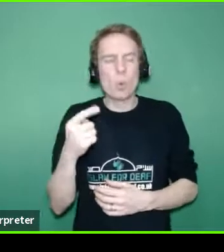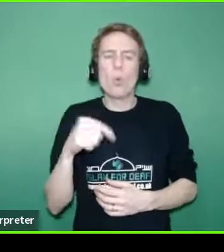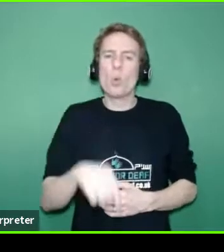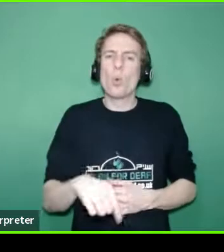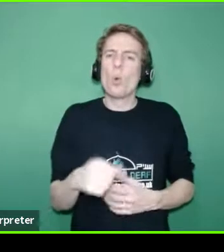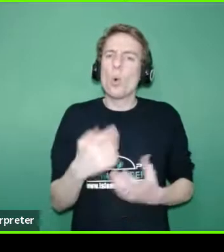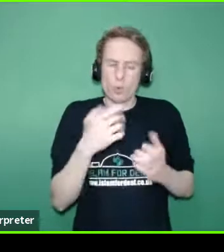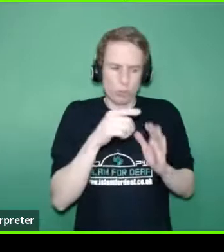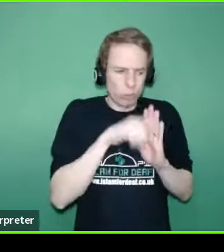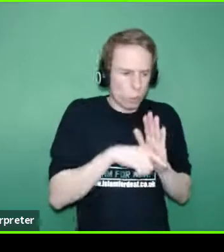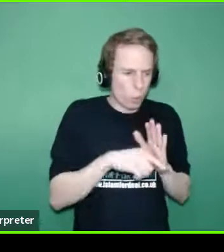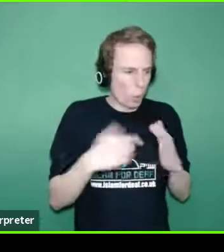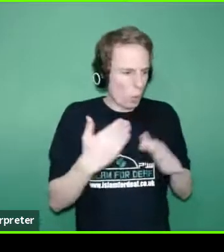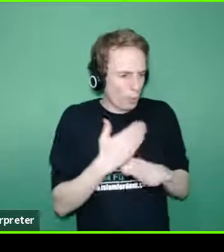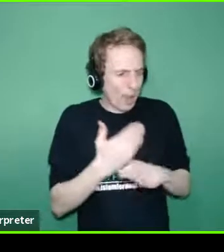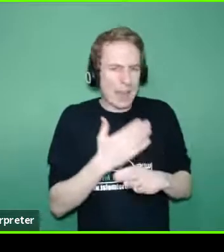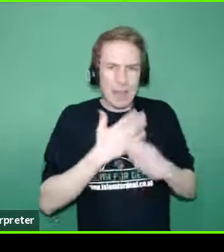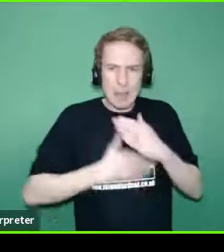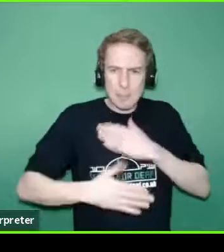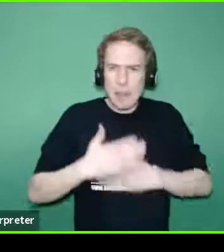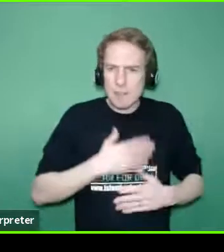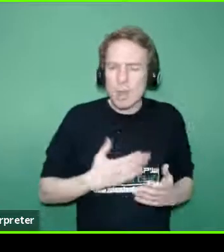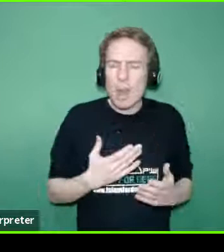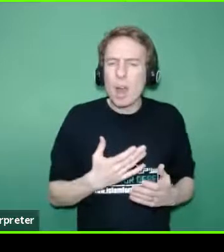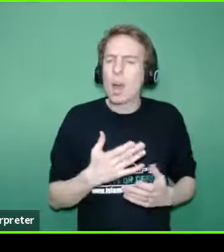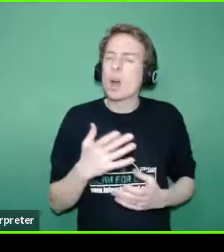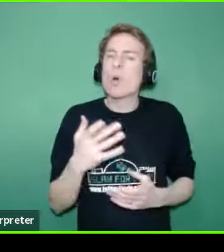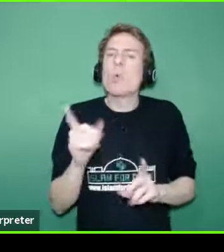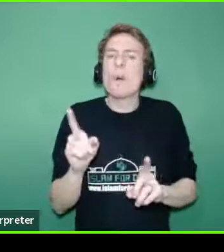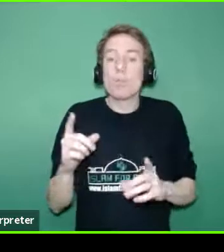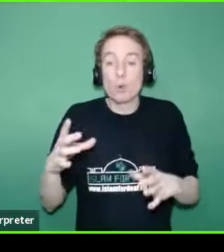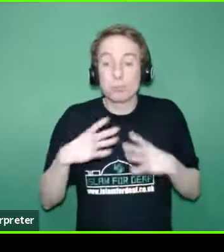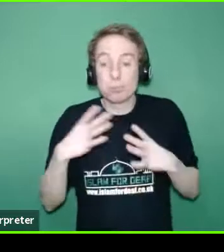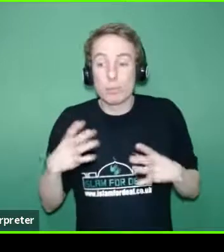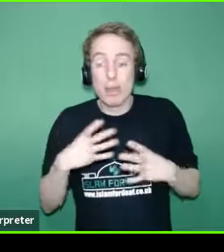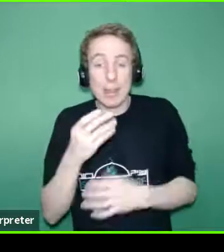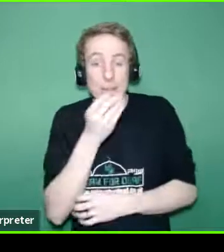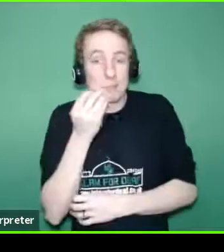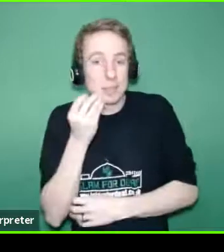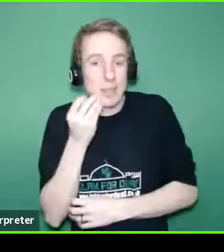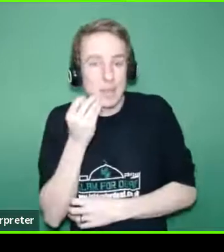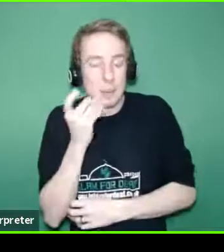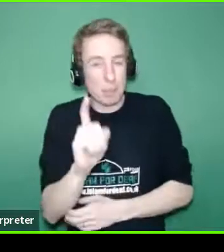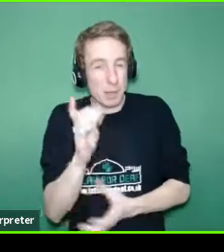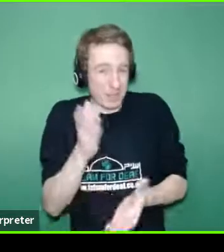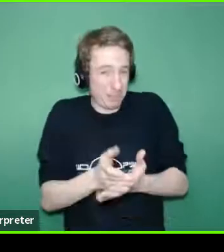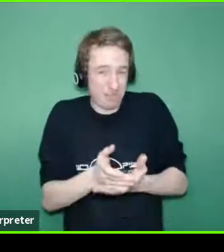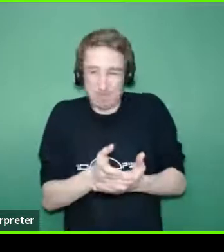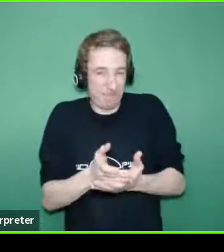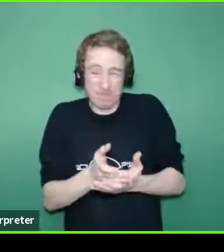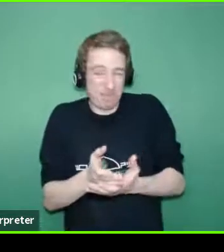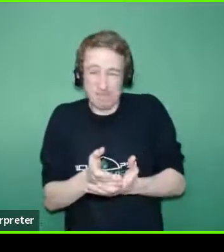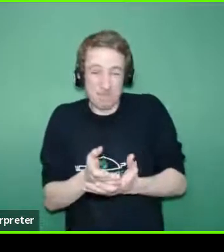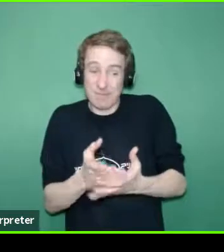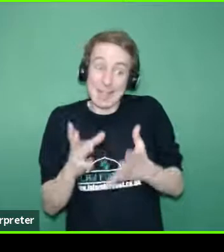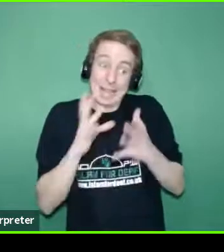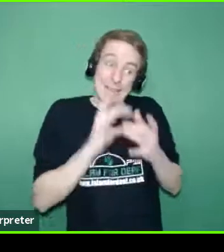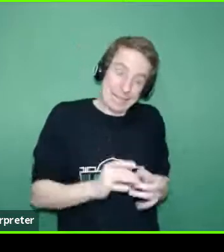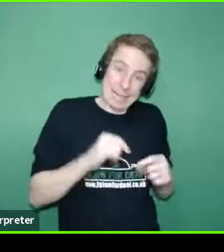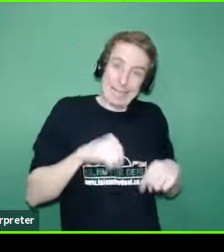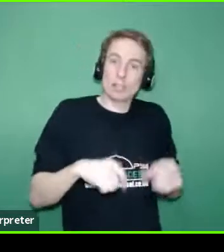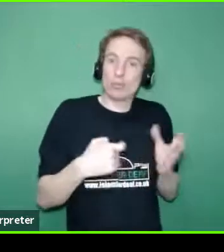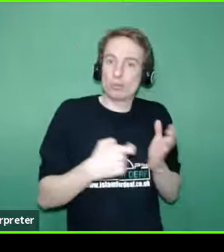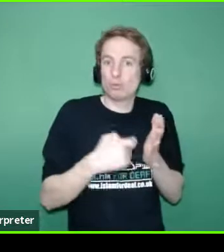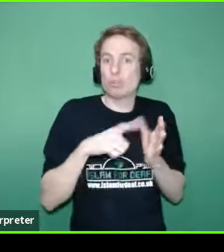case. And we will take this for the rest of this lecture. And as I said, we will look at in